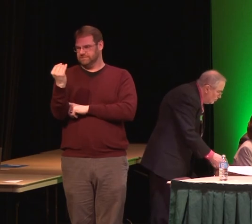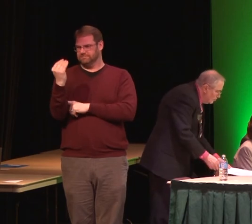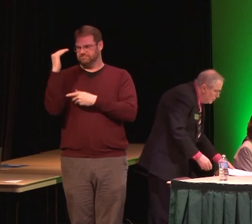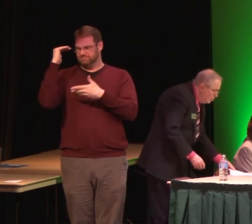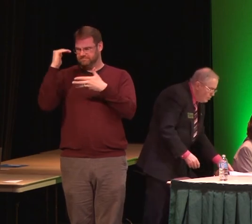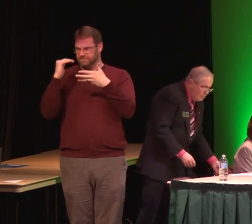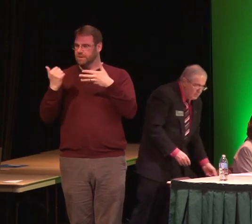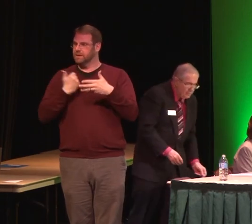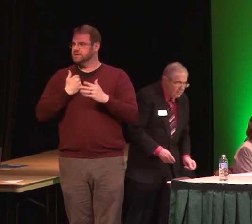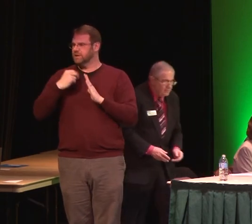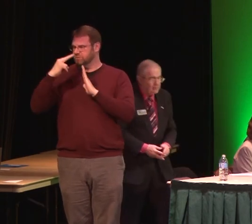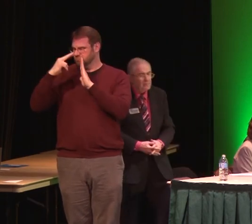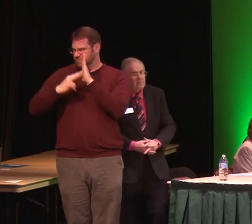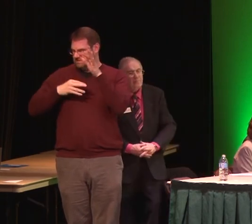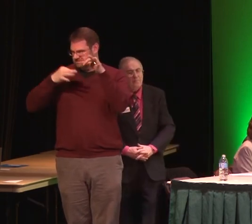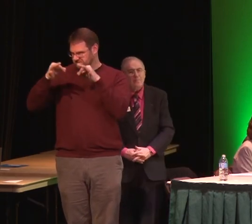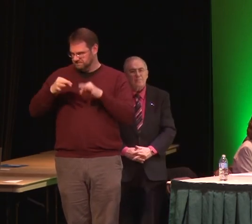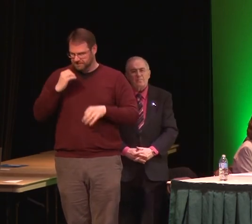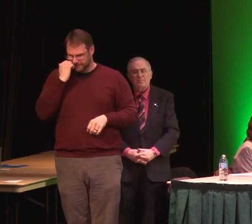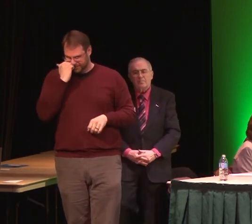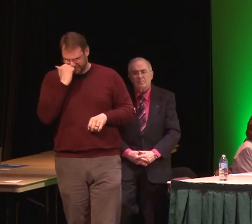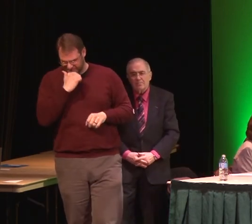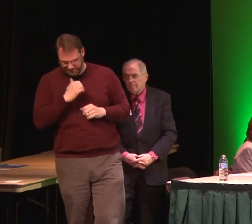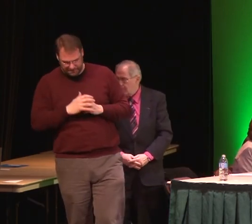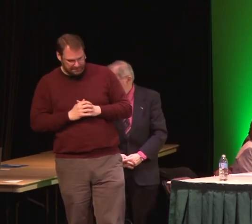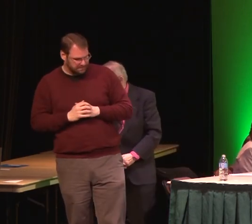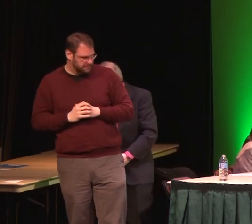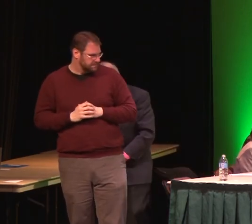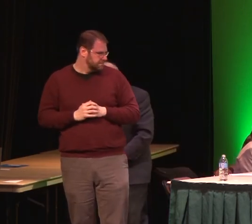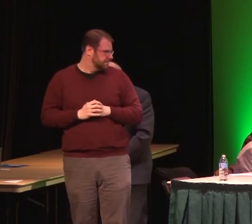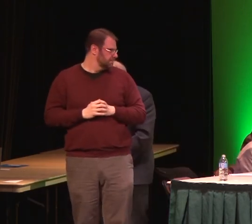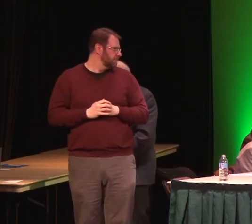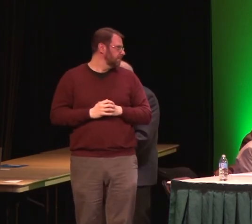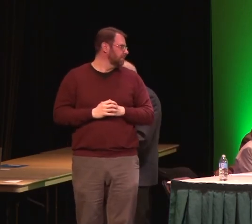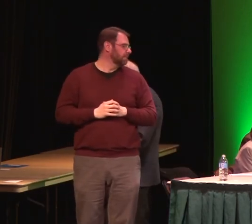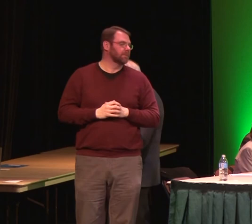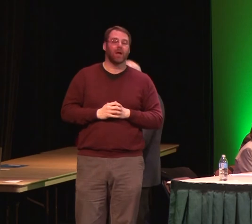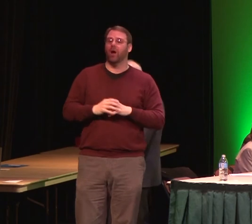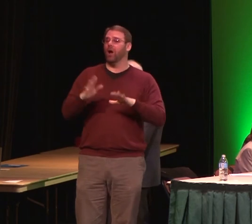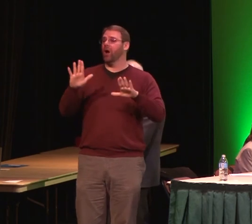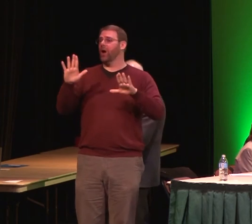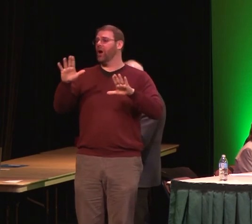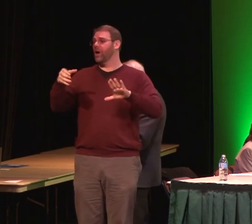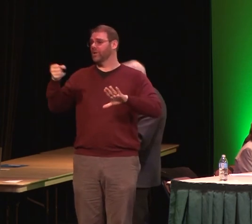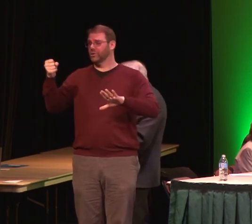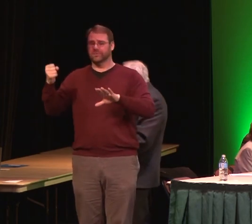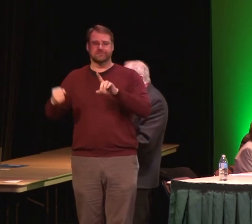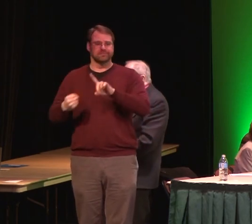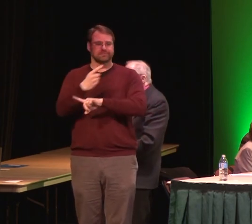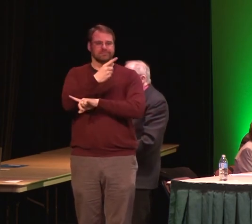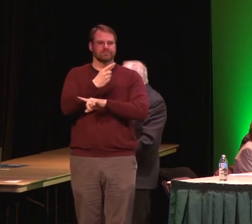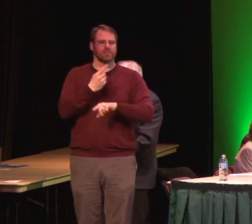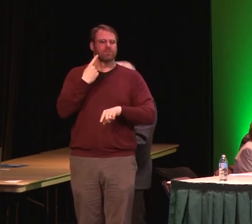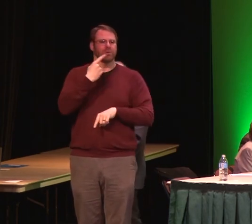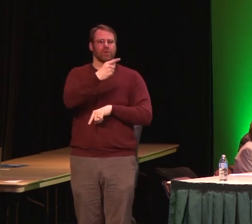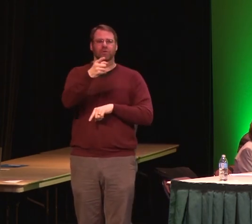I will read. By the way, for all of you